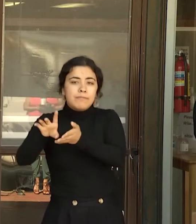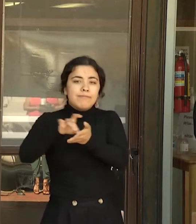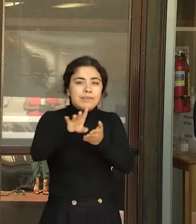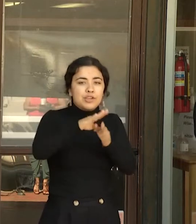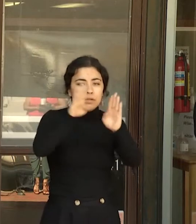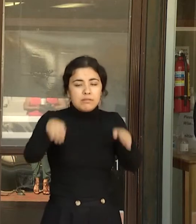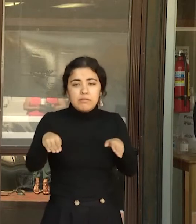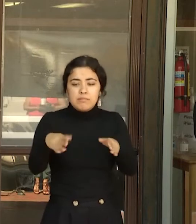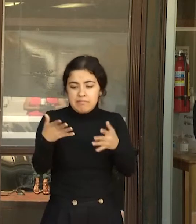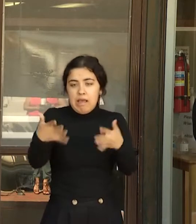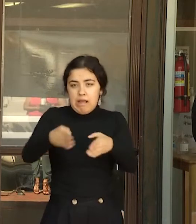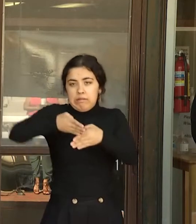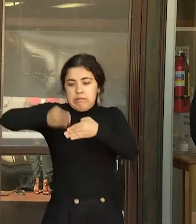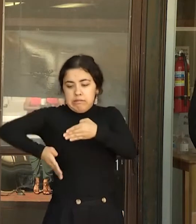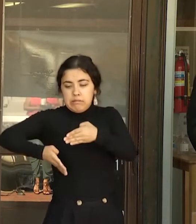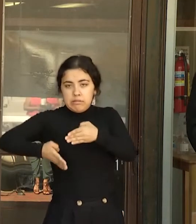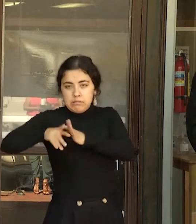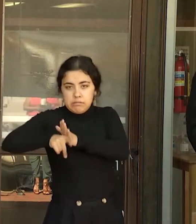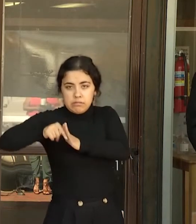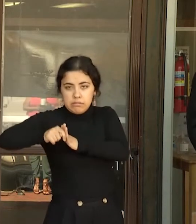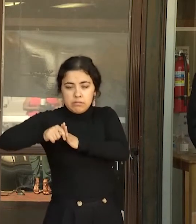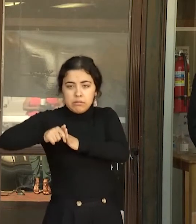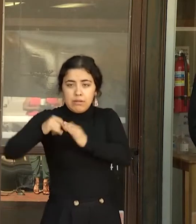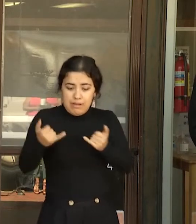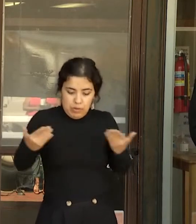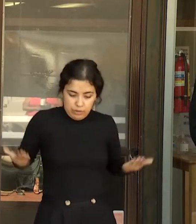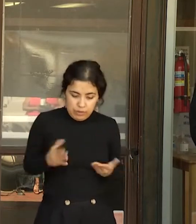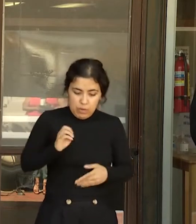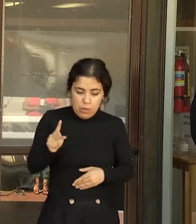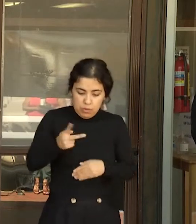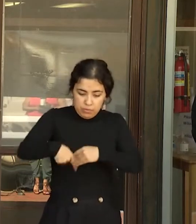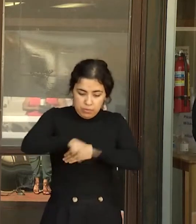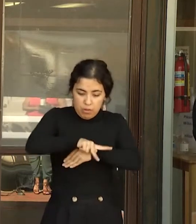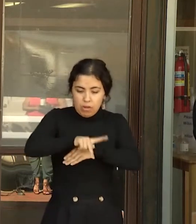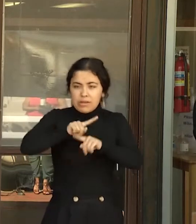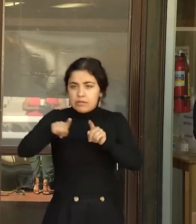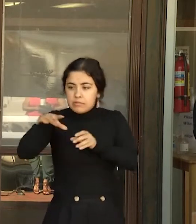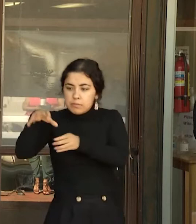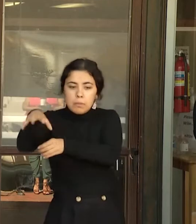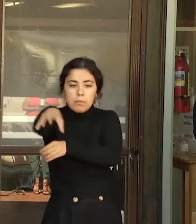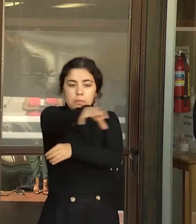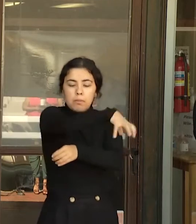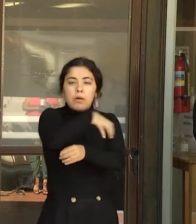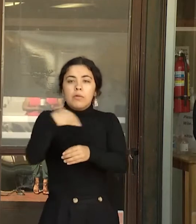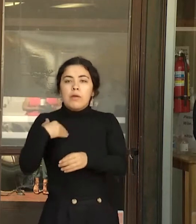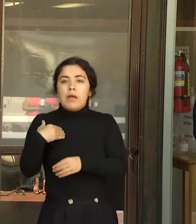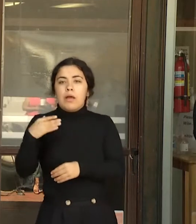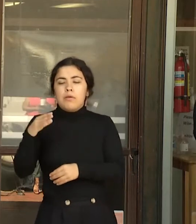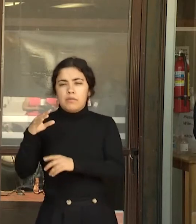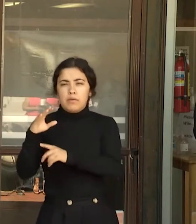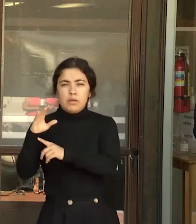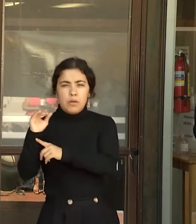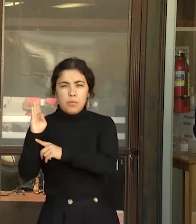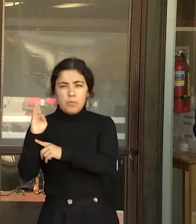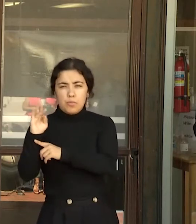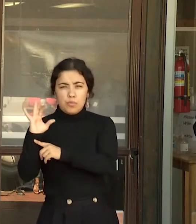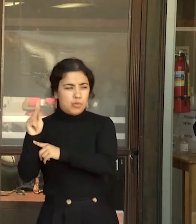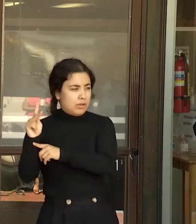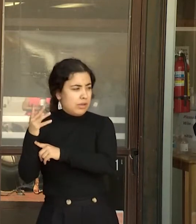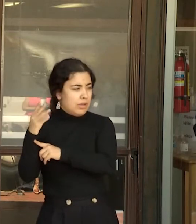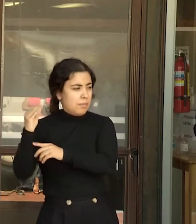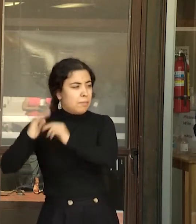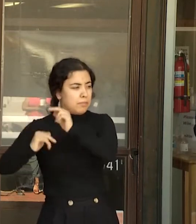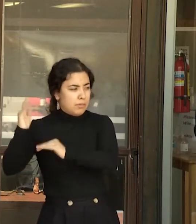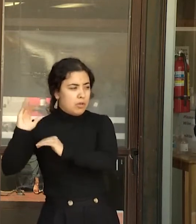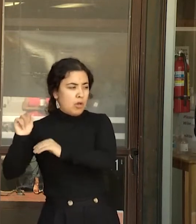Center through all of our locations throughout the region. We have a brick and mortar in Austin. We have satellite office in Maywood. And